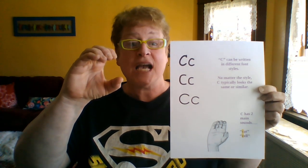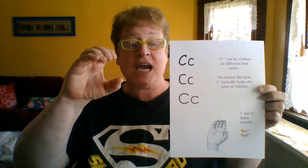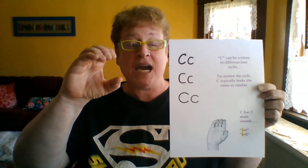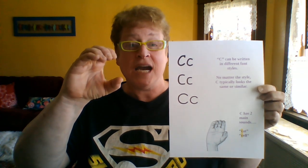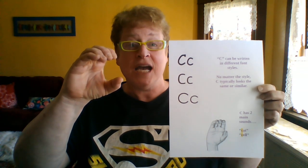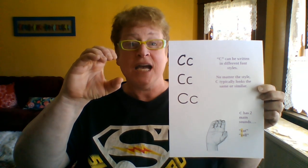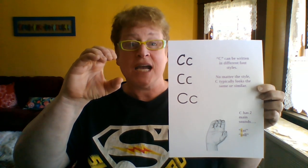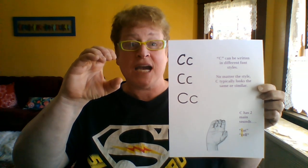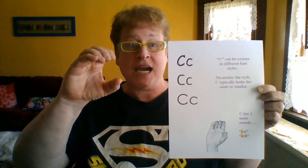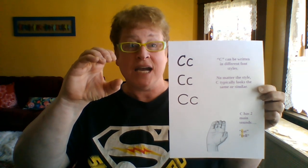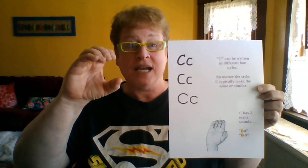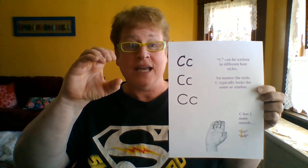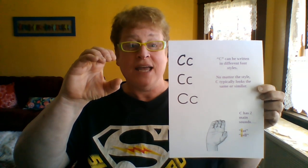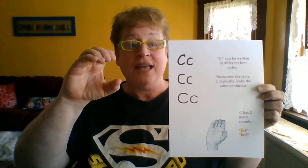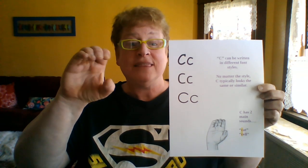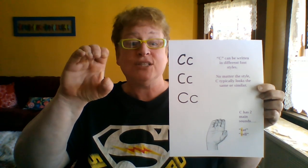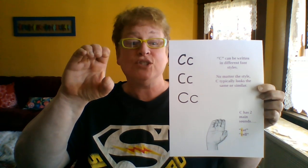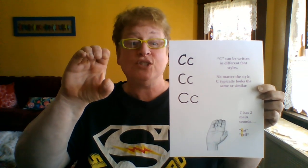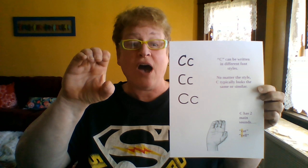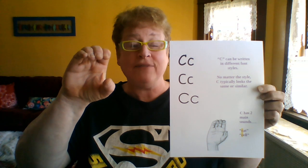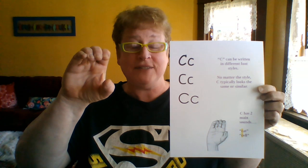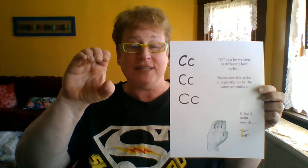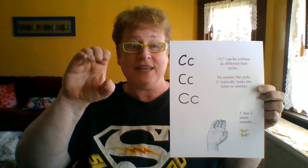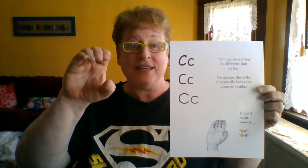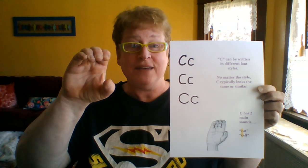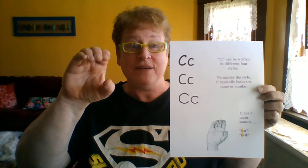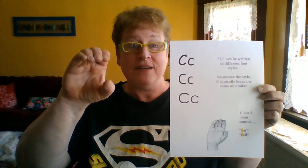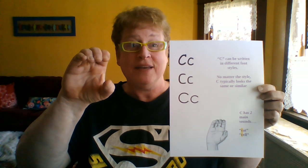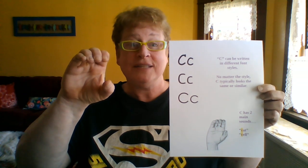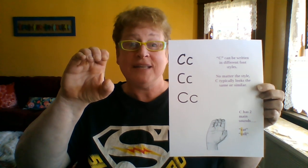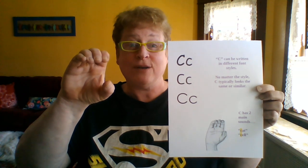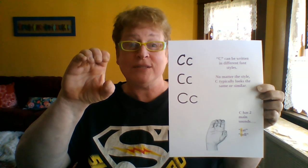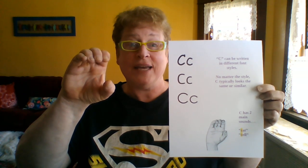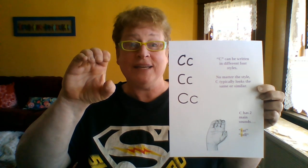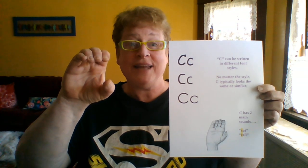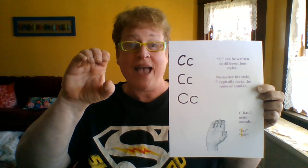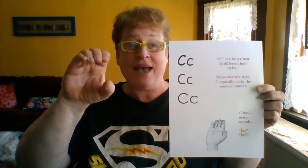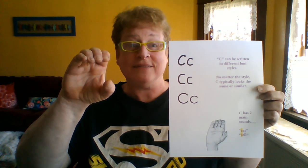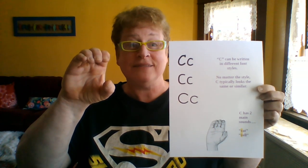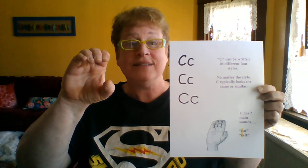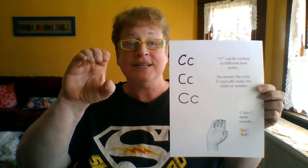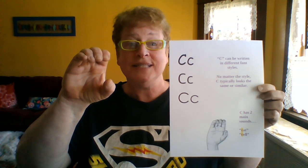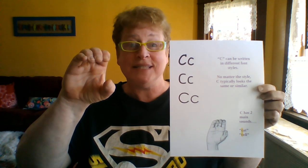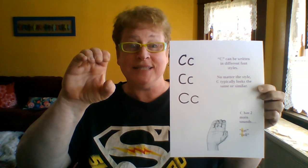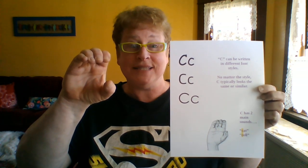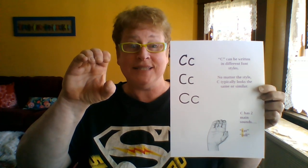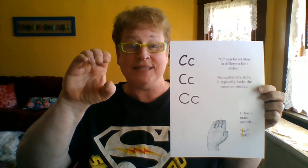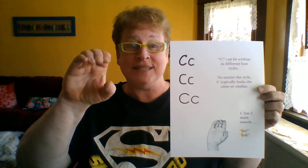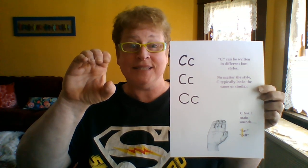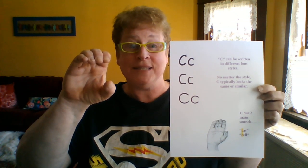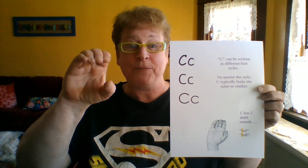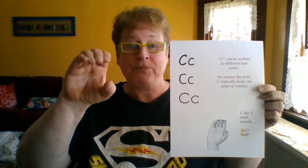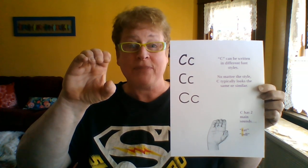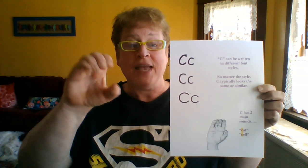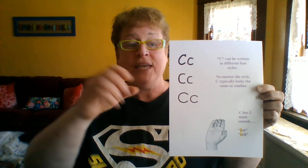K, K. The soft C sounds like an S. S. Here